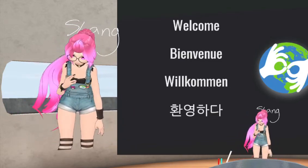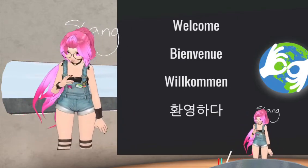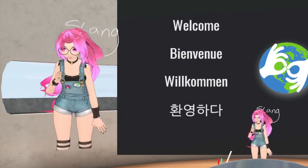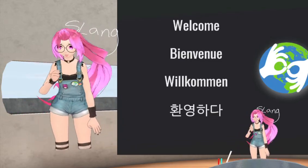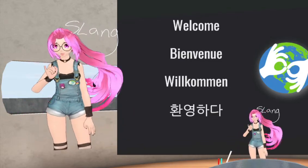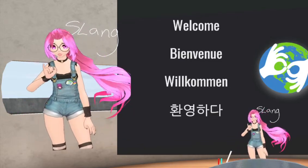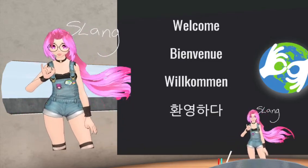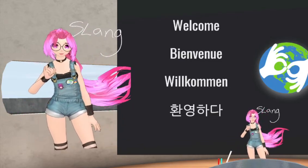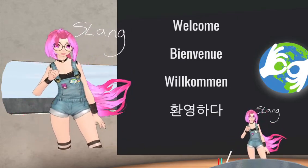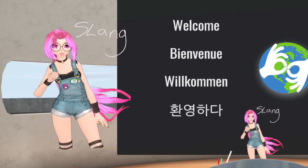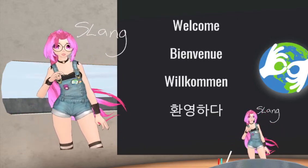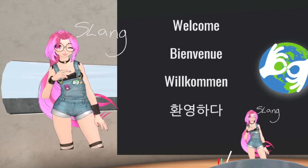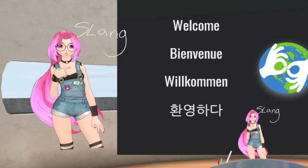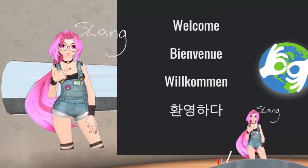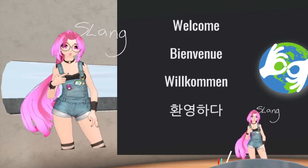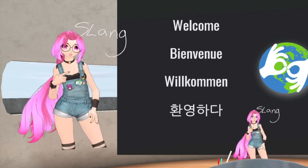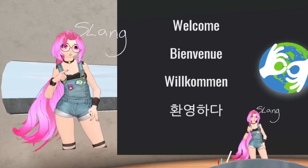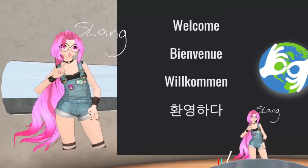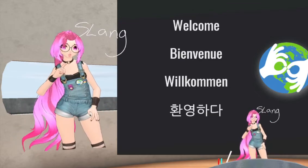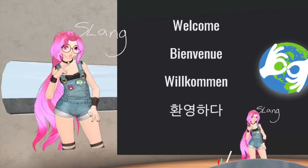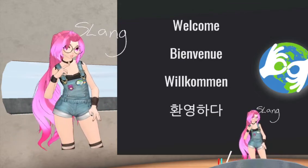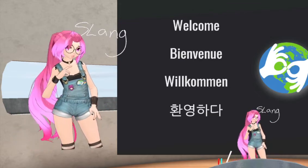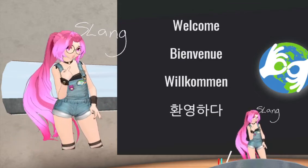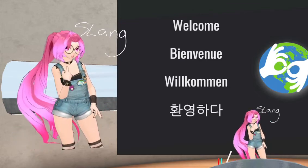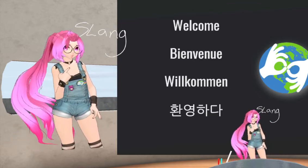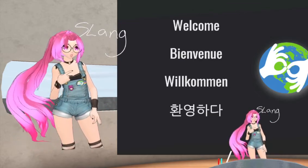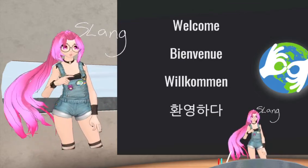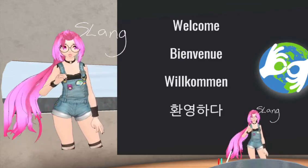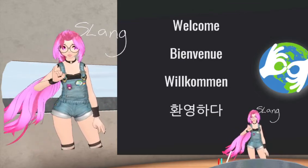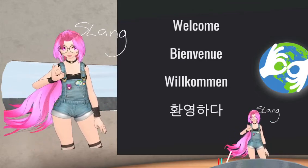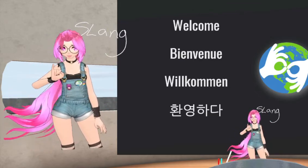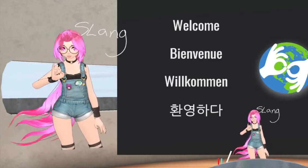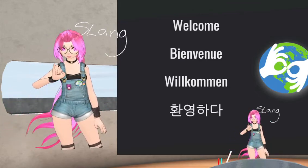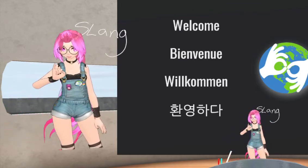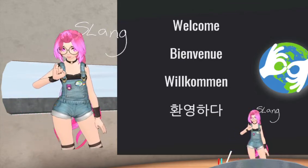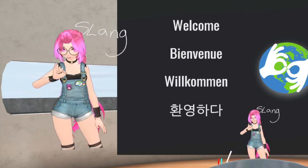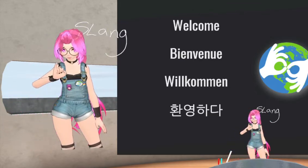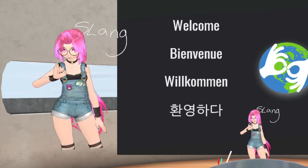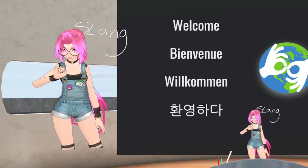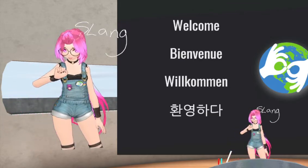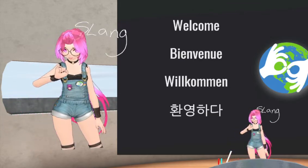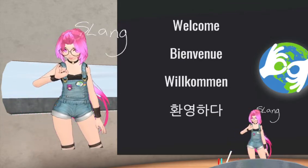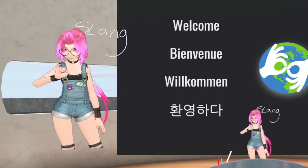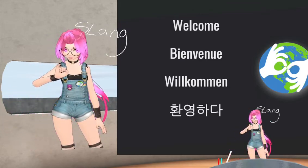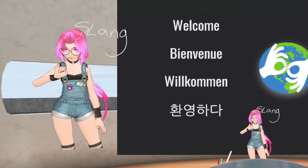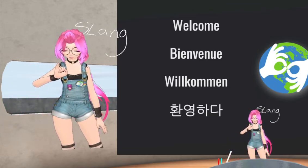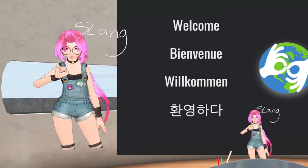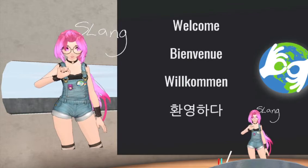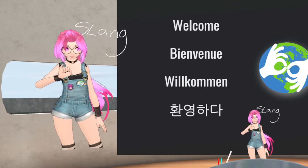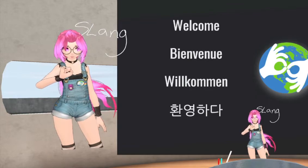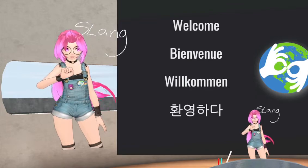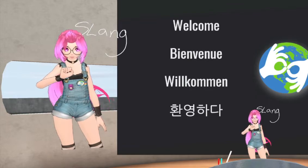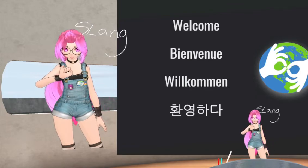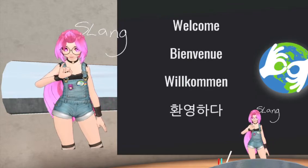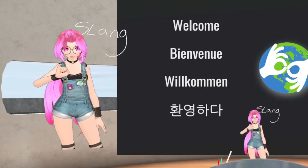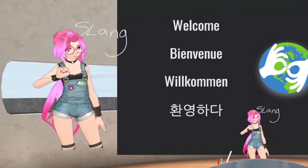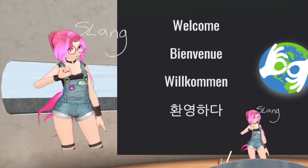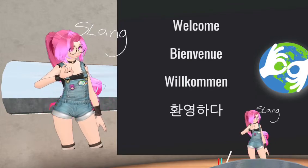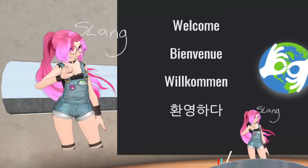yes. You sign 2 V hands. Very, very. So what is a V? It's a 2. Also, that hand shape is a